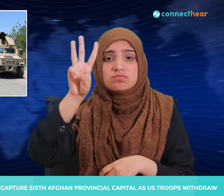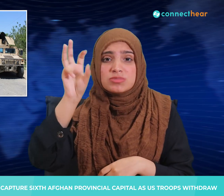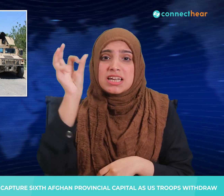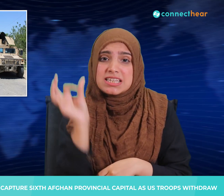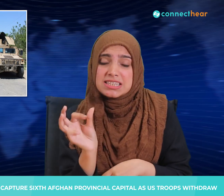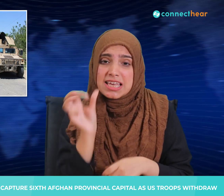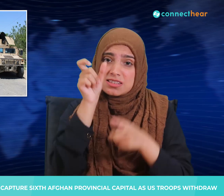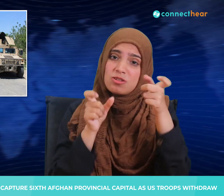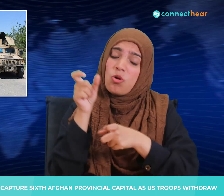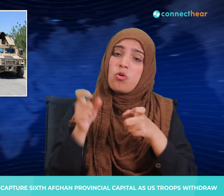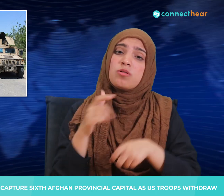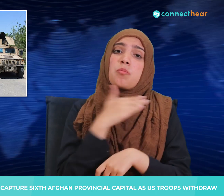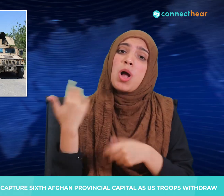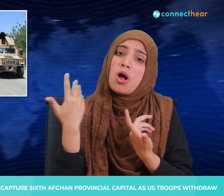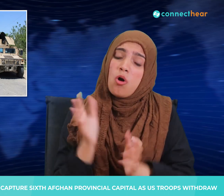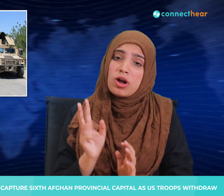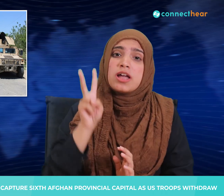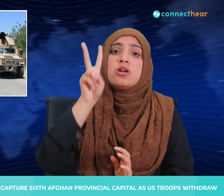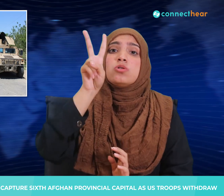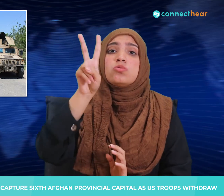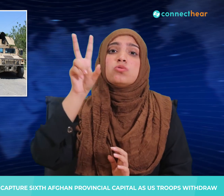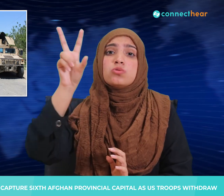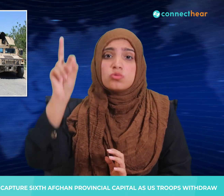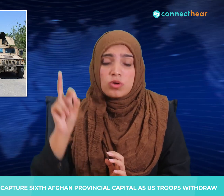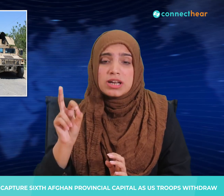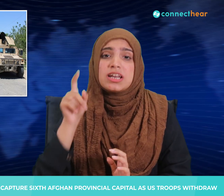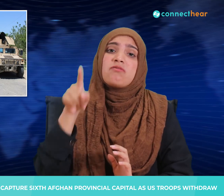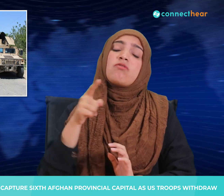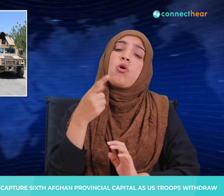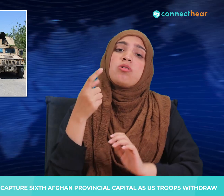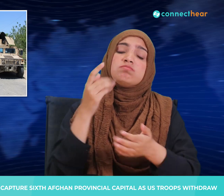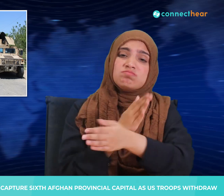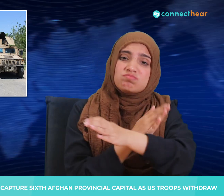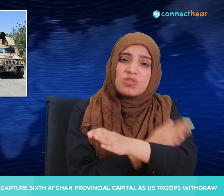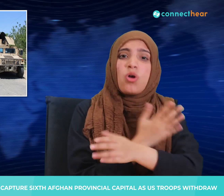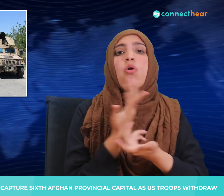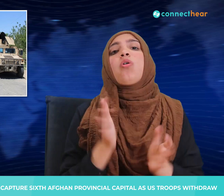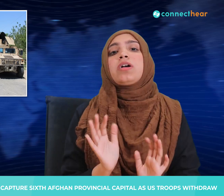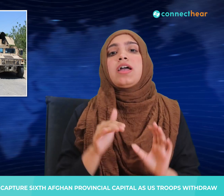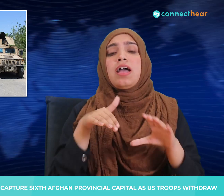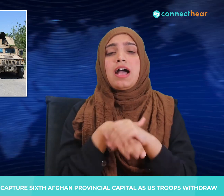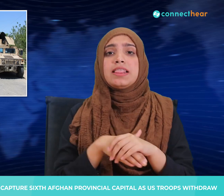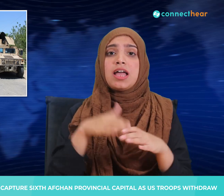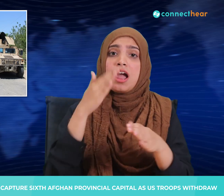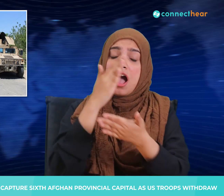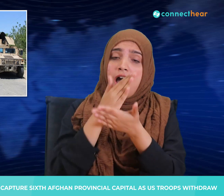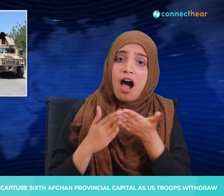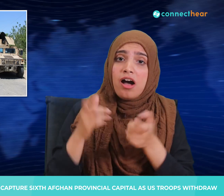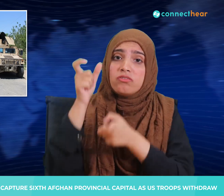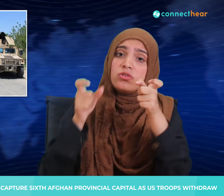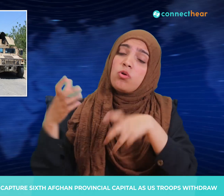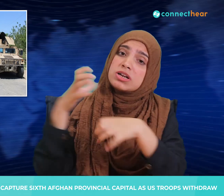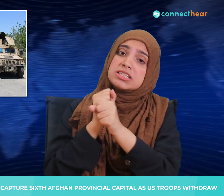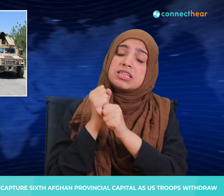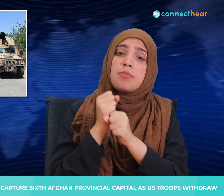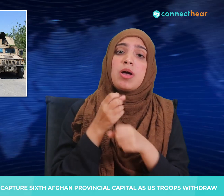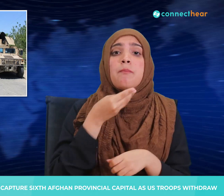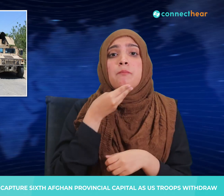and 220 wounded over the past 11 days. More than half of the wounded were civilians, he said,